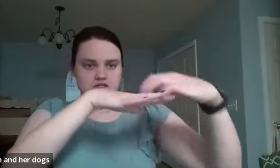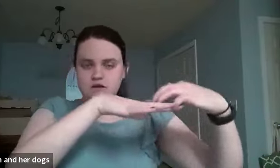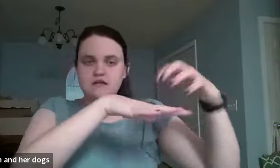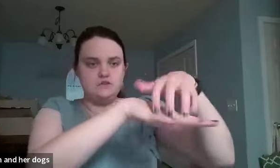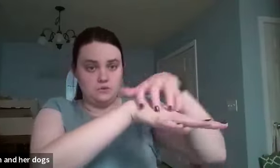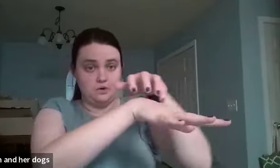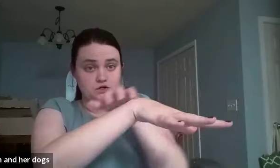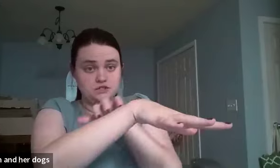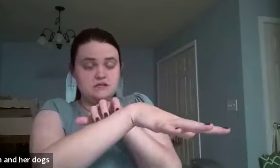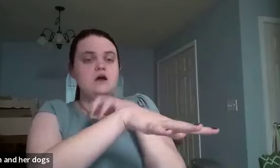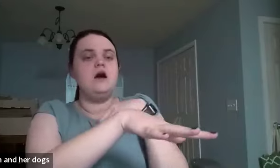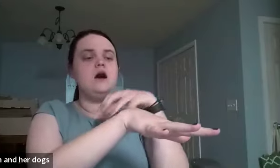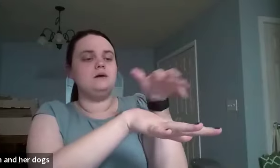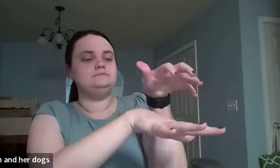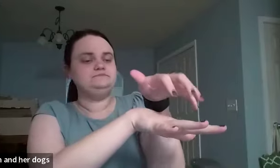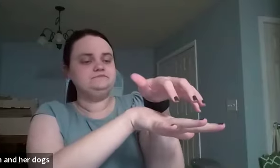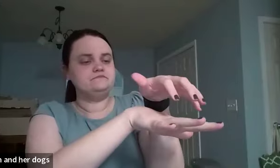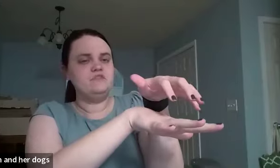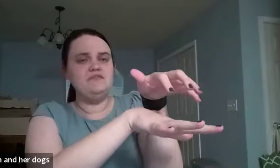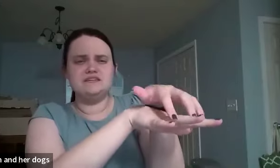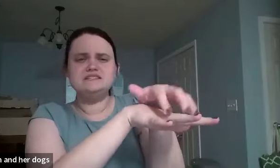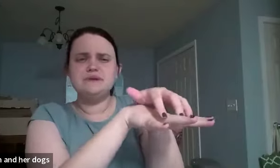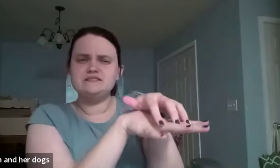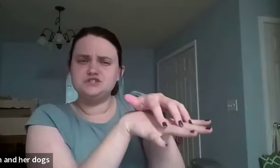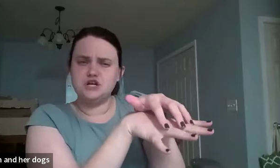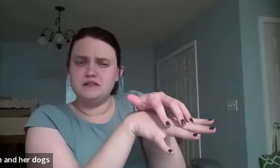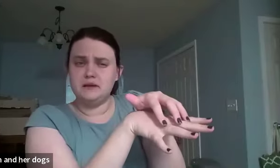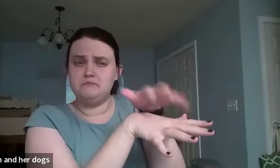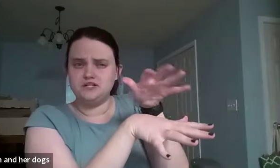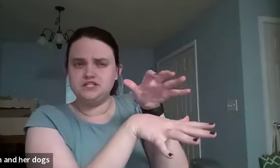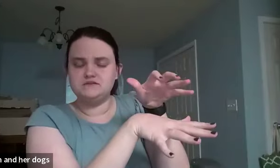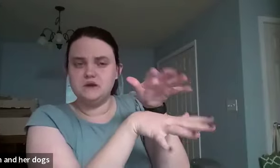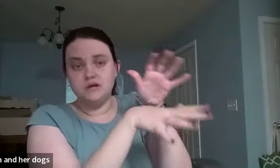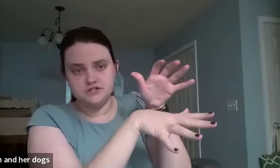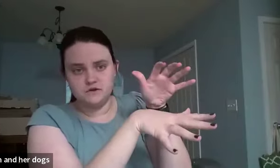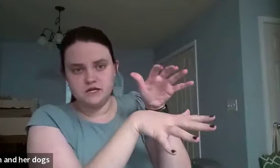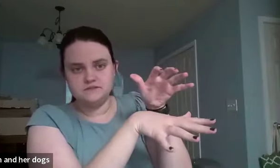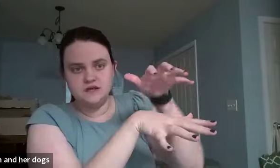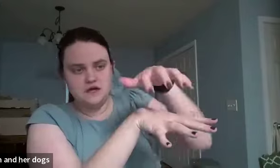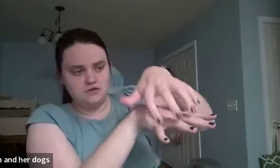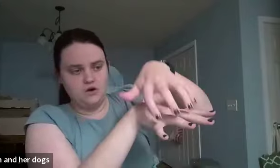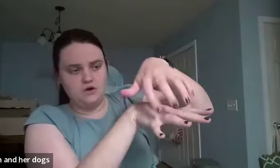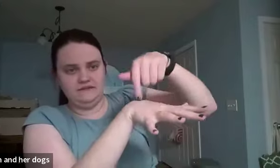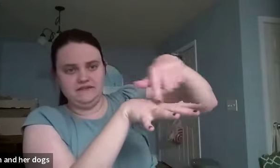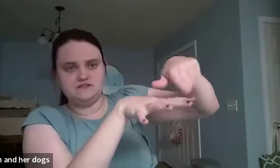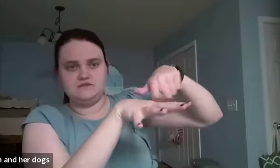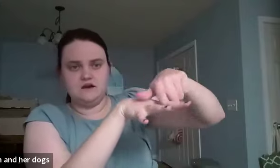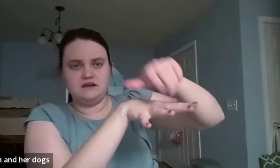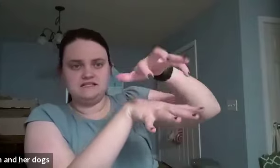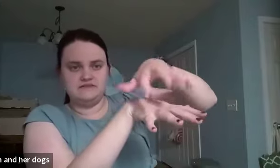this way, either one works. And this is basically talking about like a bunch of grapes. They're all like, these are the vines, and